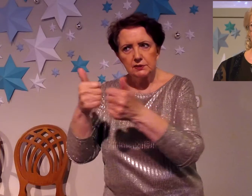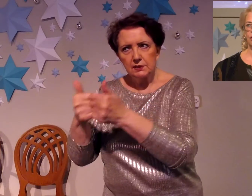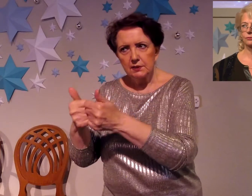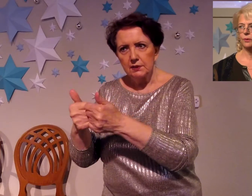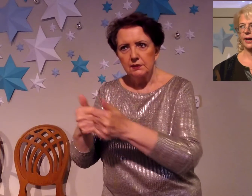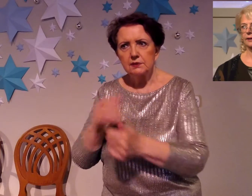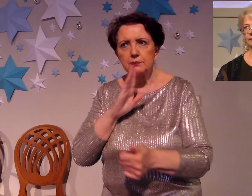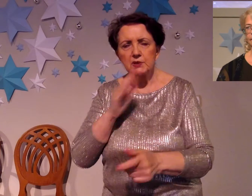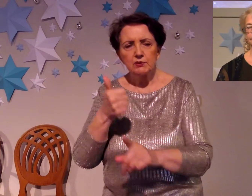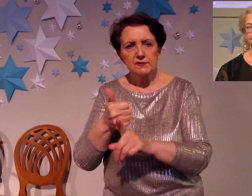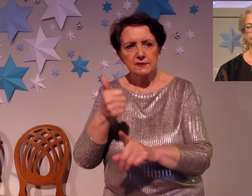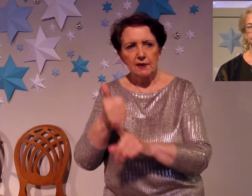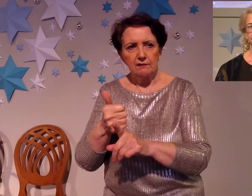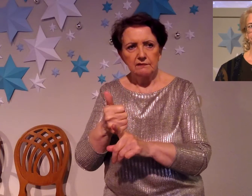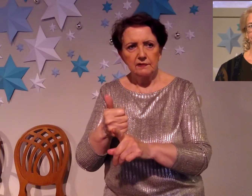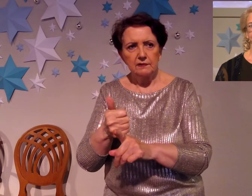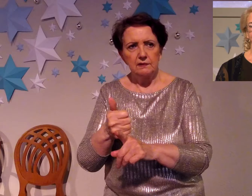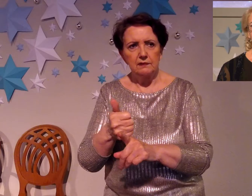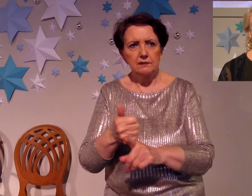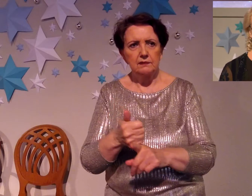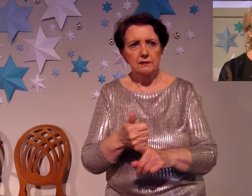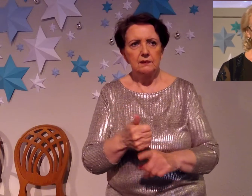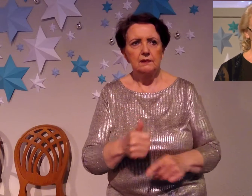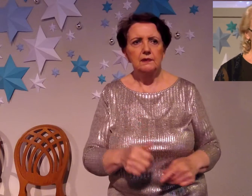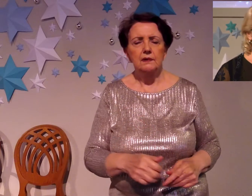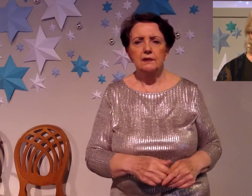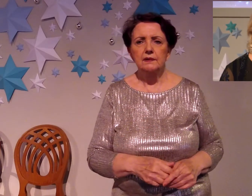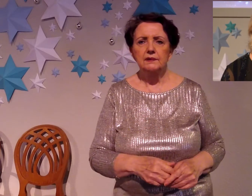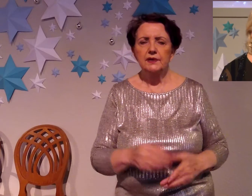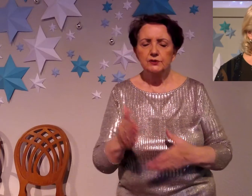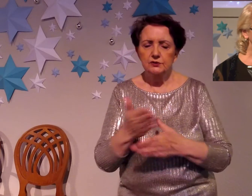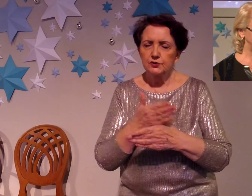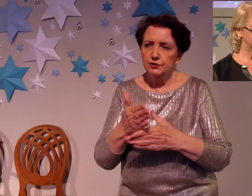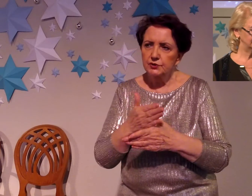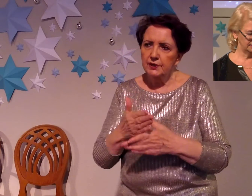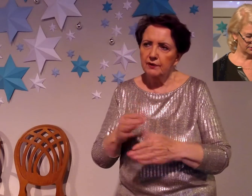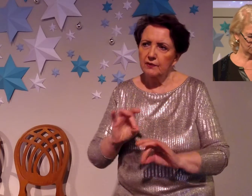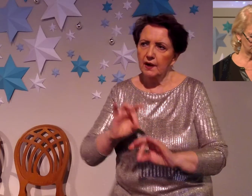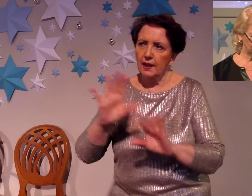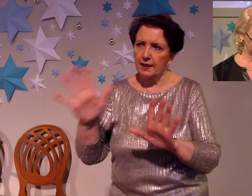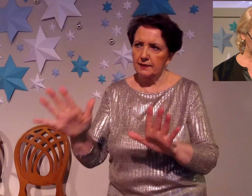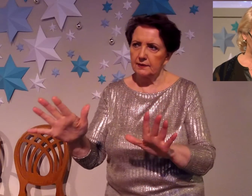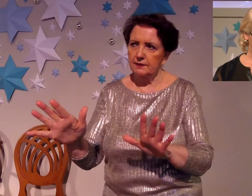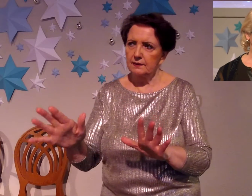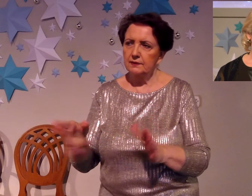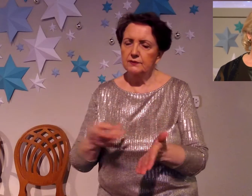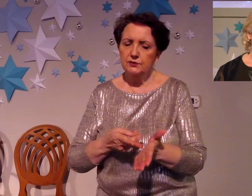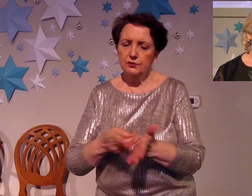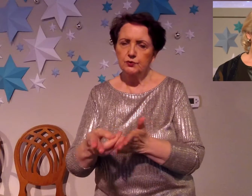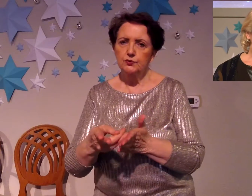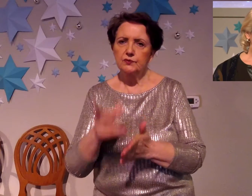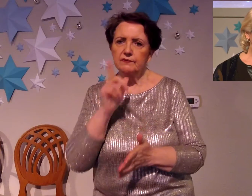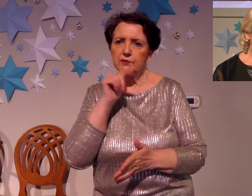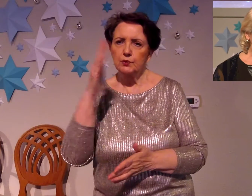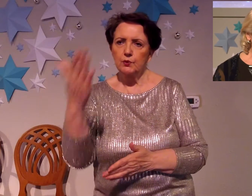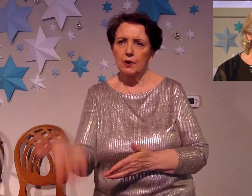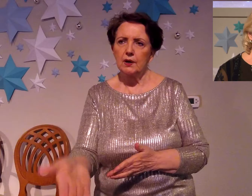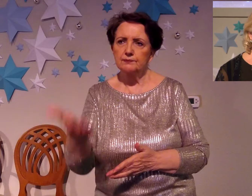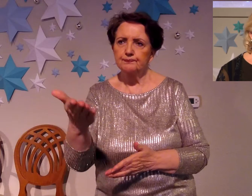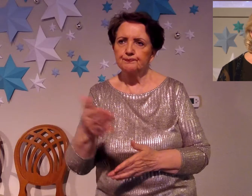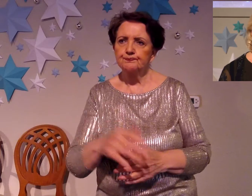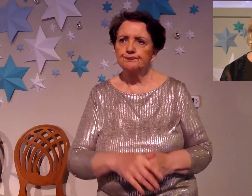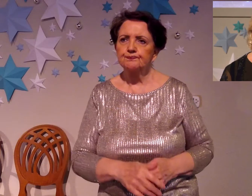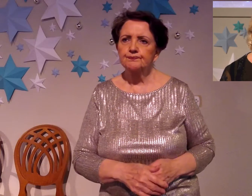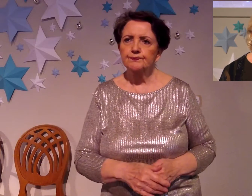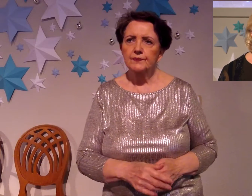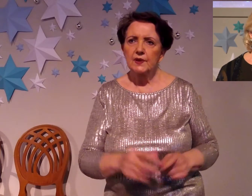some profound way. And to share that light that is the truth of our being. And so the word that